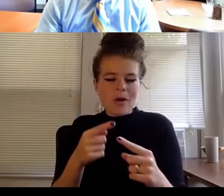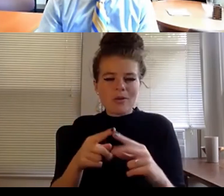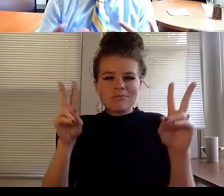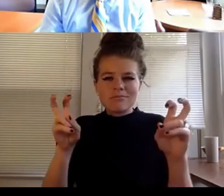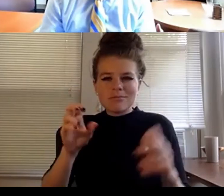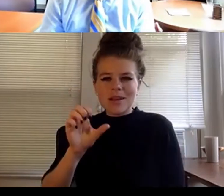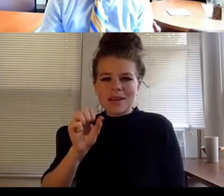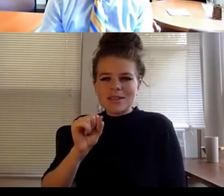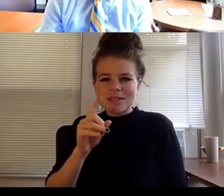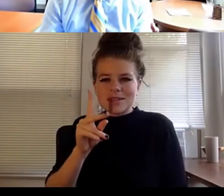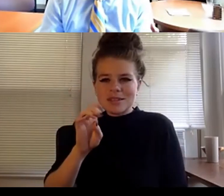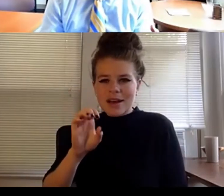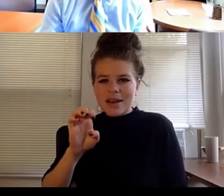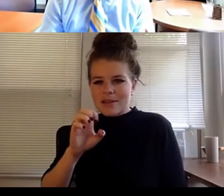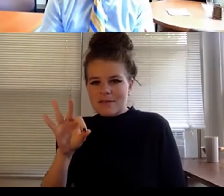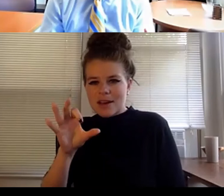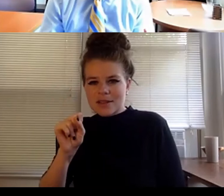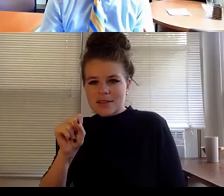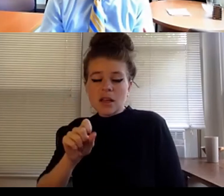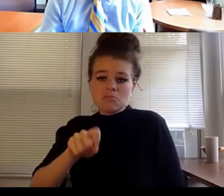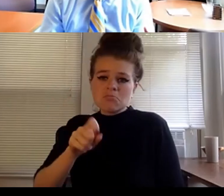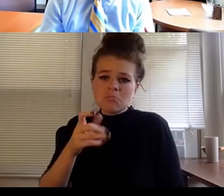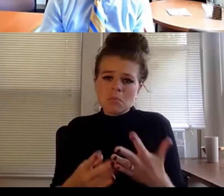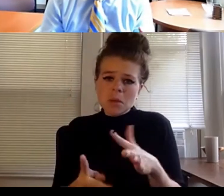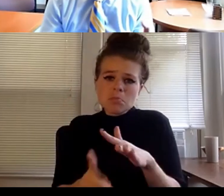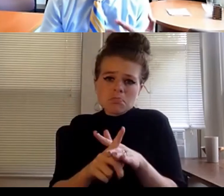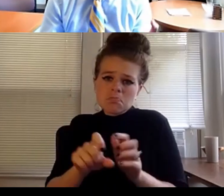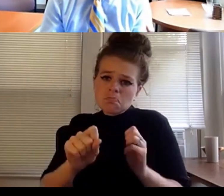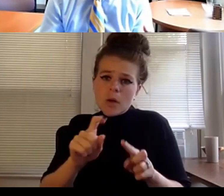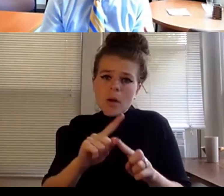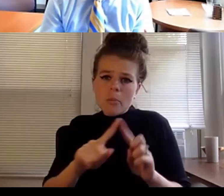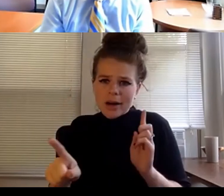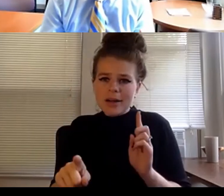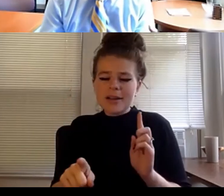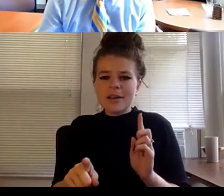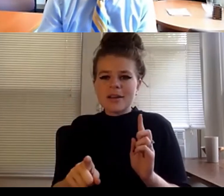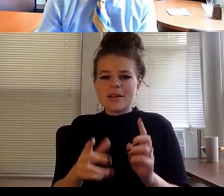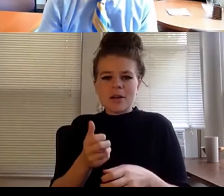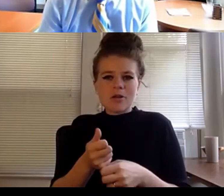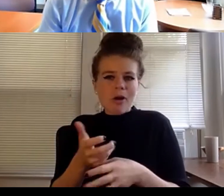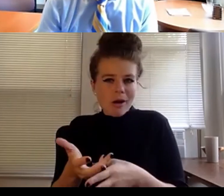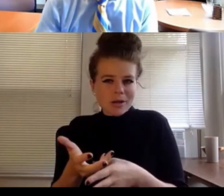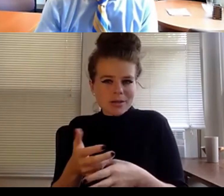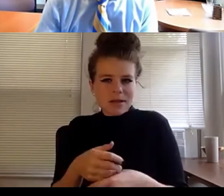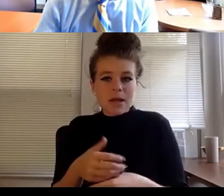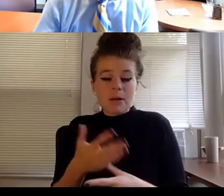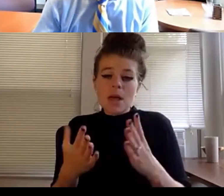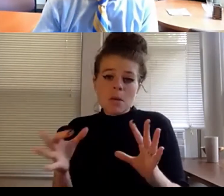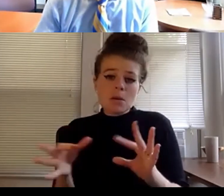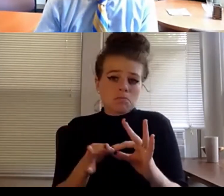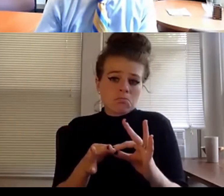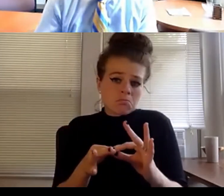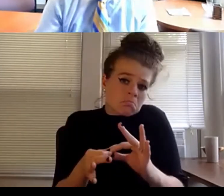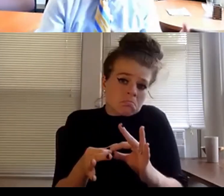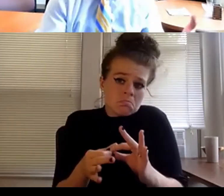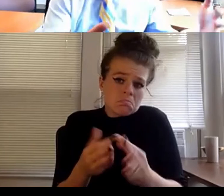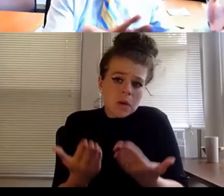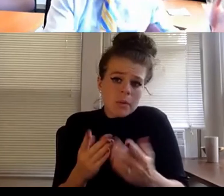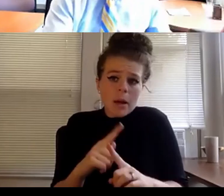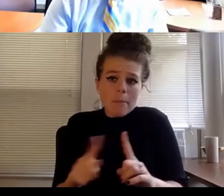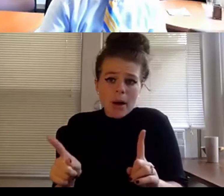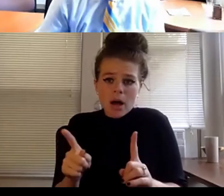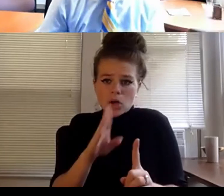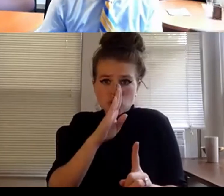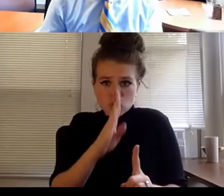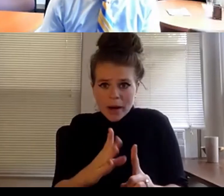they might happen, but we need to understand, is there causation? It might be associated, but it might not be